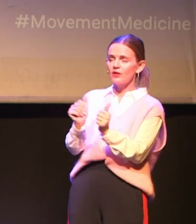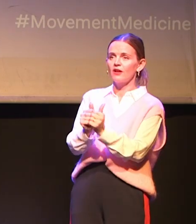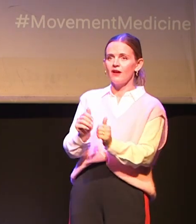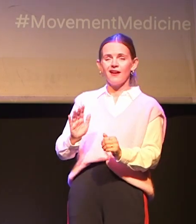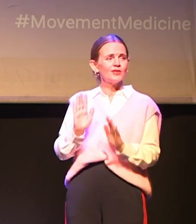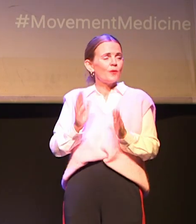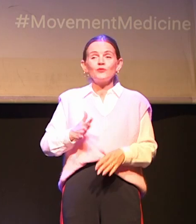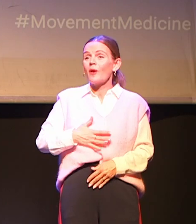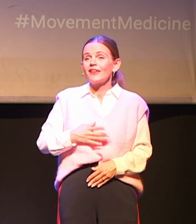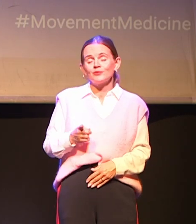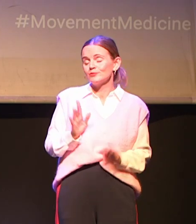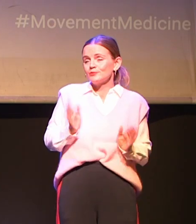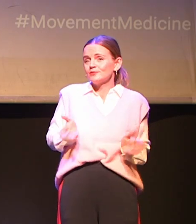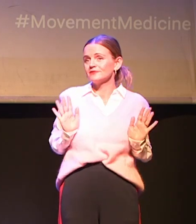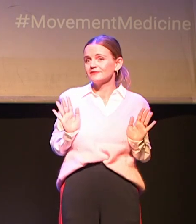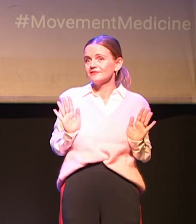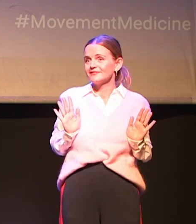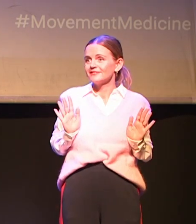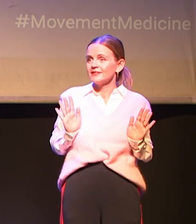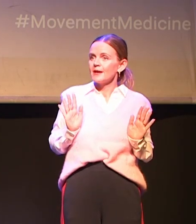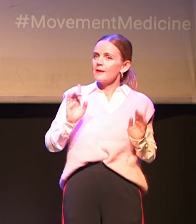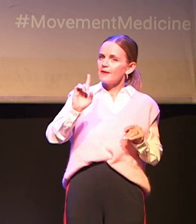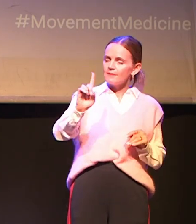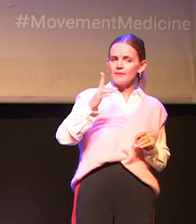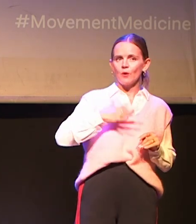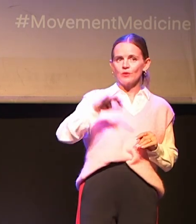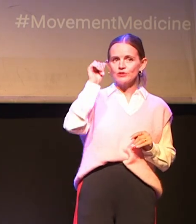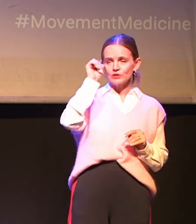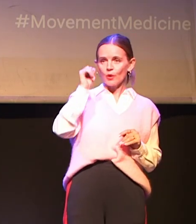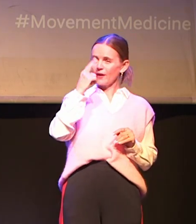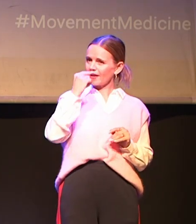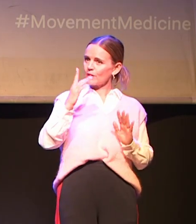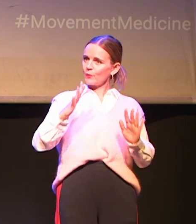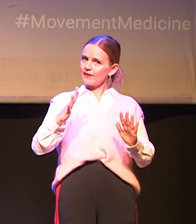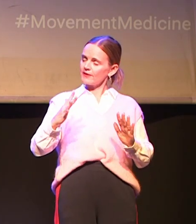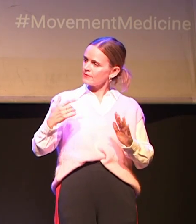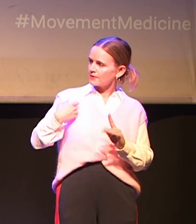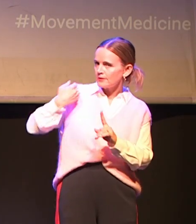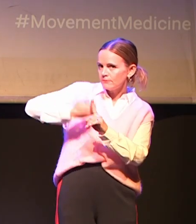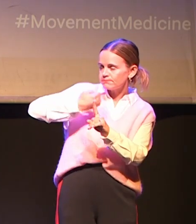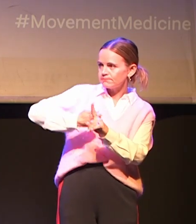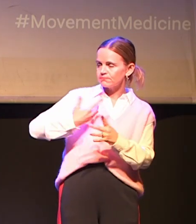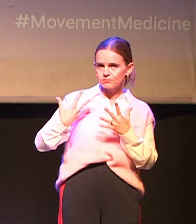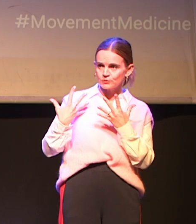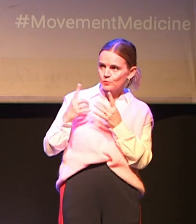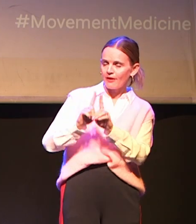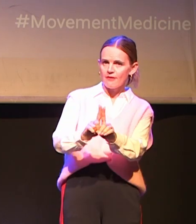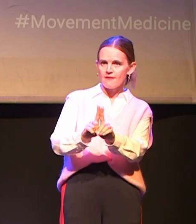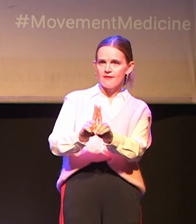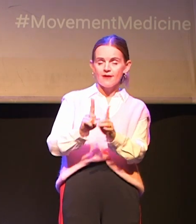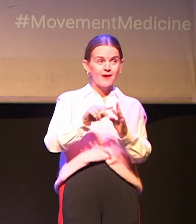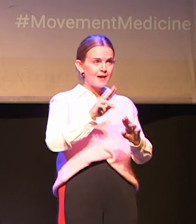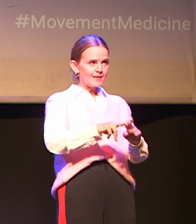have to like you. Right? What I want to know is, can we move together? Can we move together when